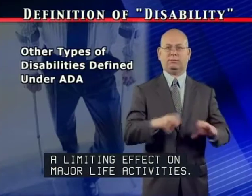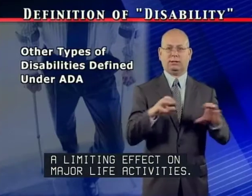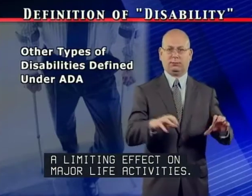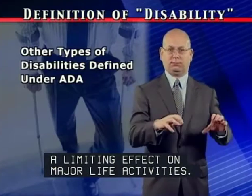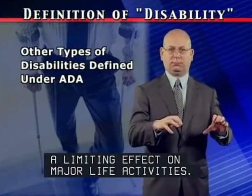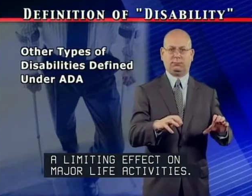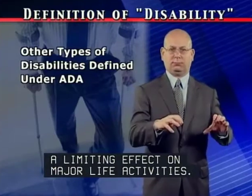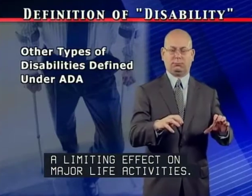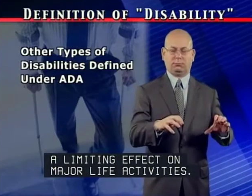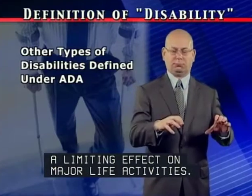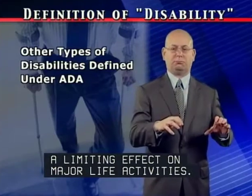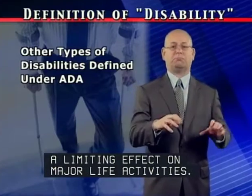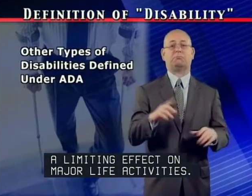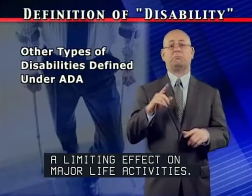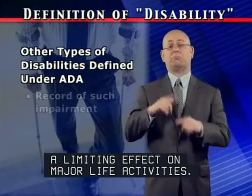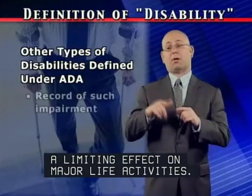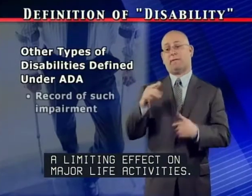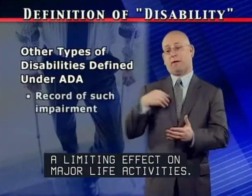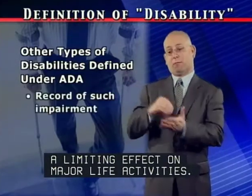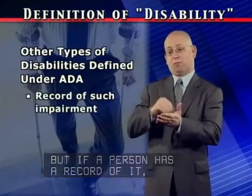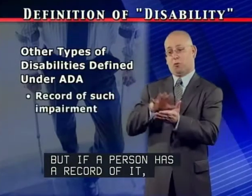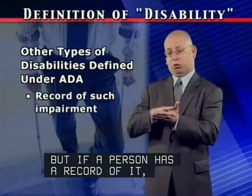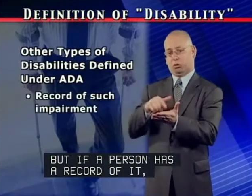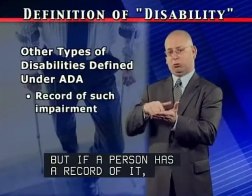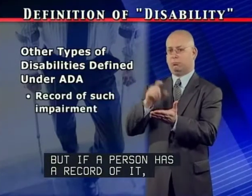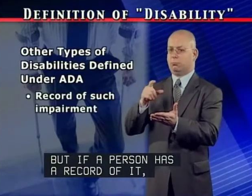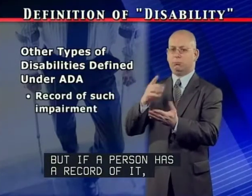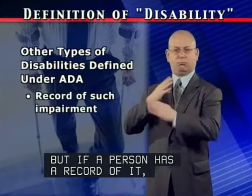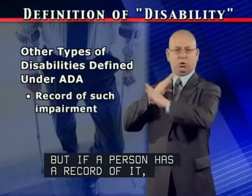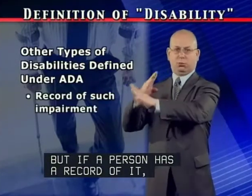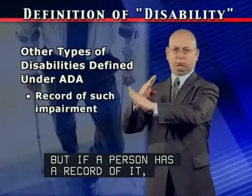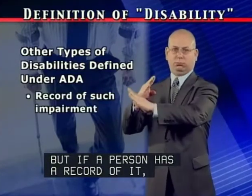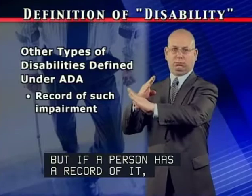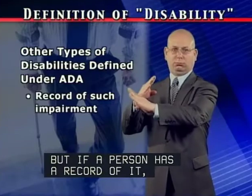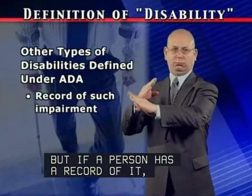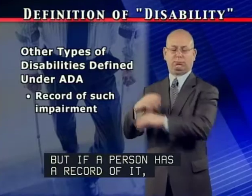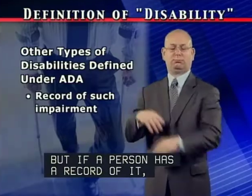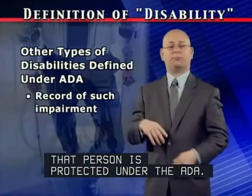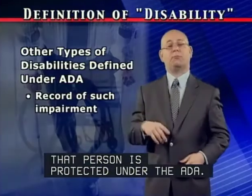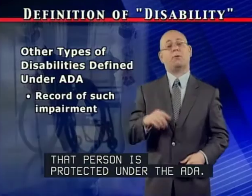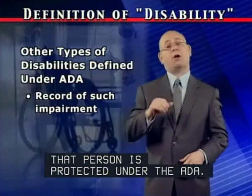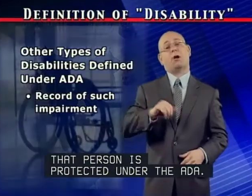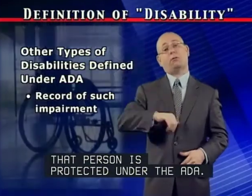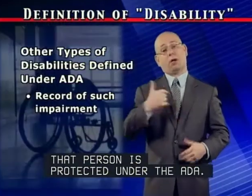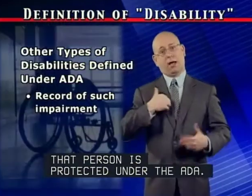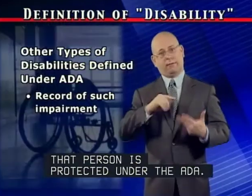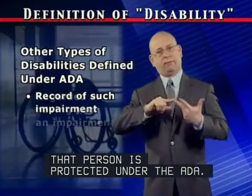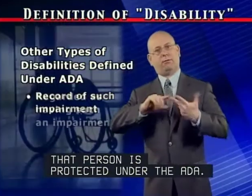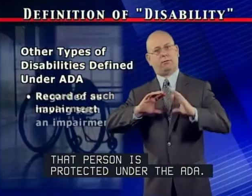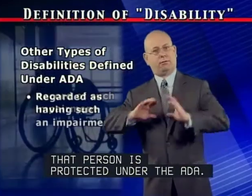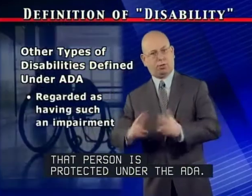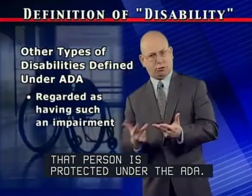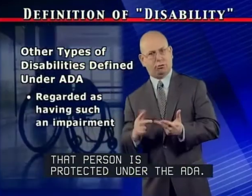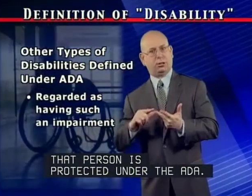effect on major life activities. But if a person has a record of it, that person is protected under the